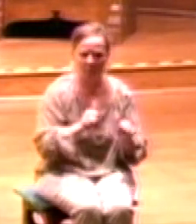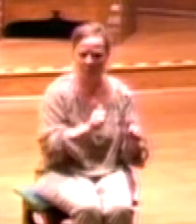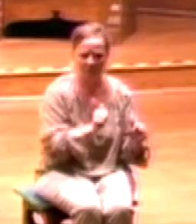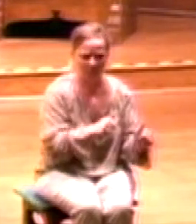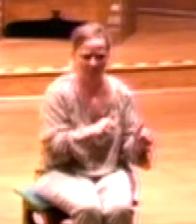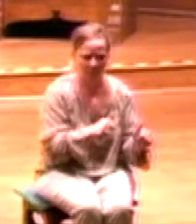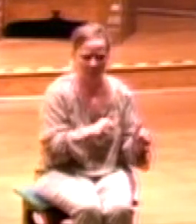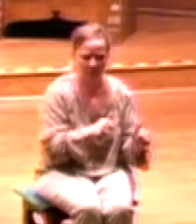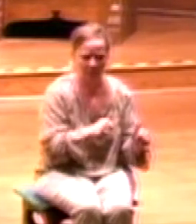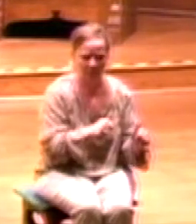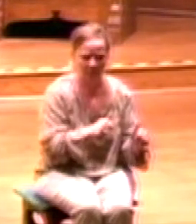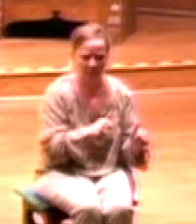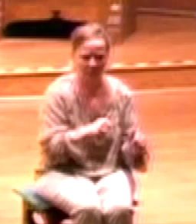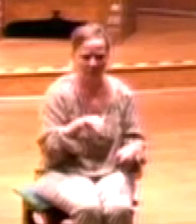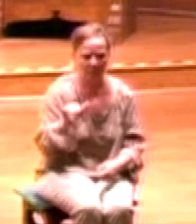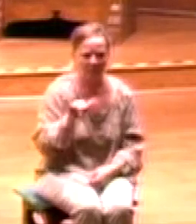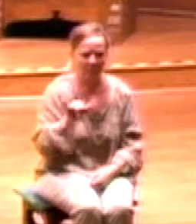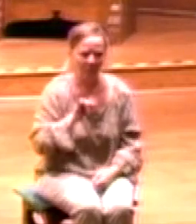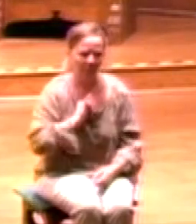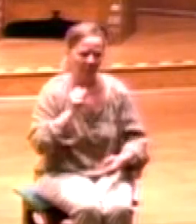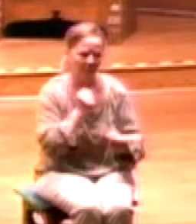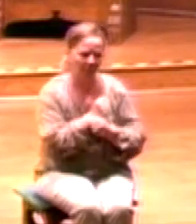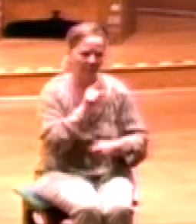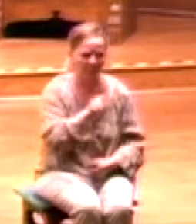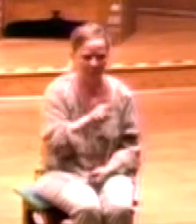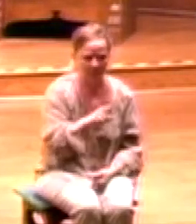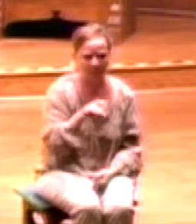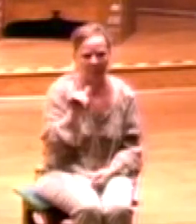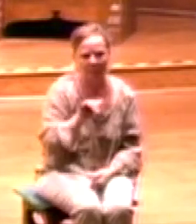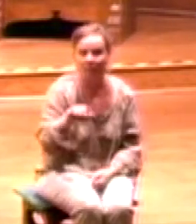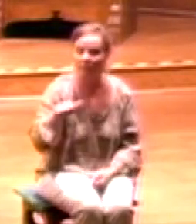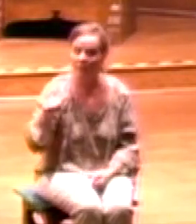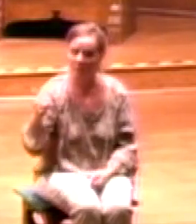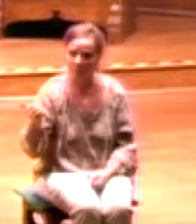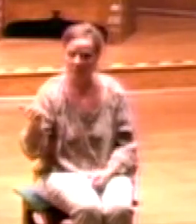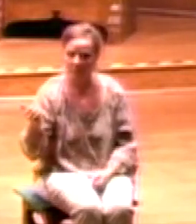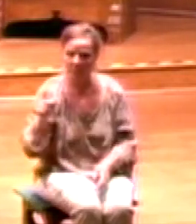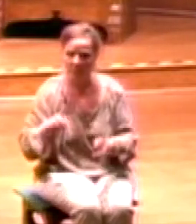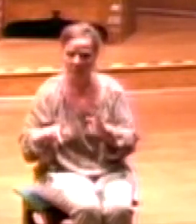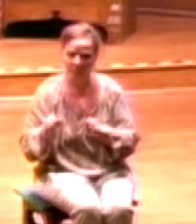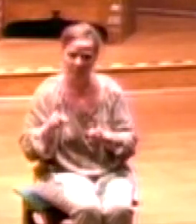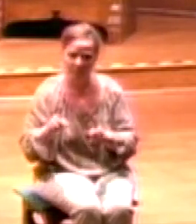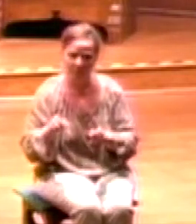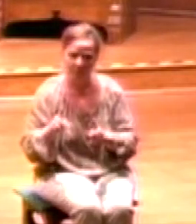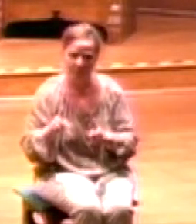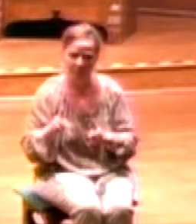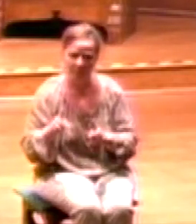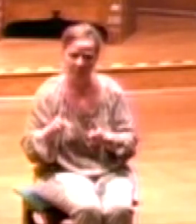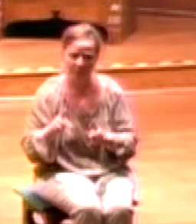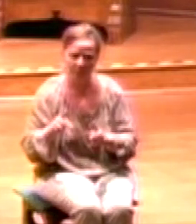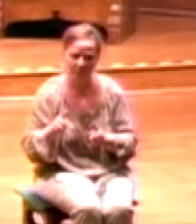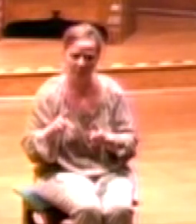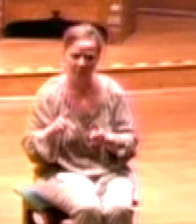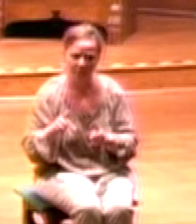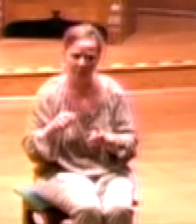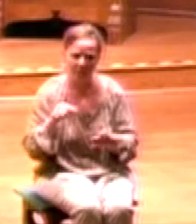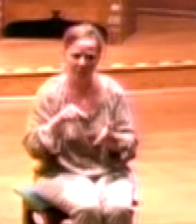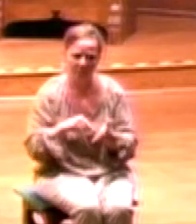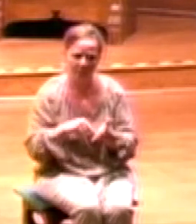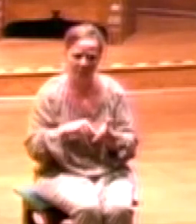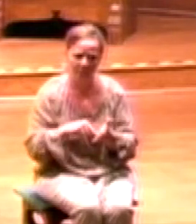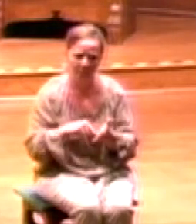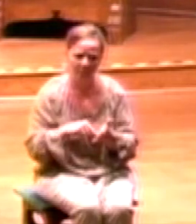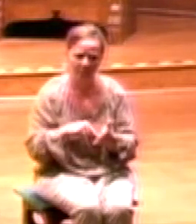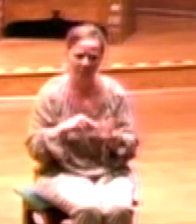another. Just as I have loved you, you also should love one another. By this, everyone will know that you are my